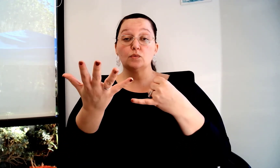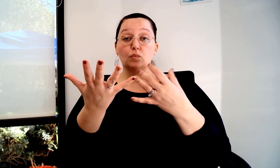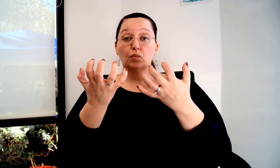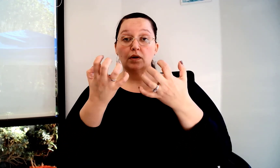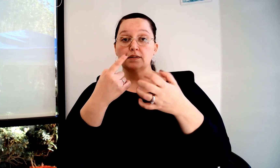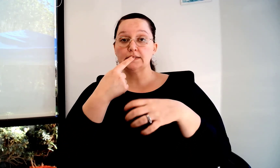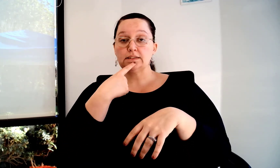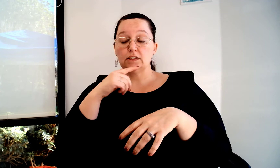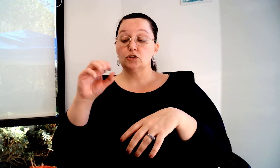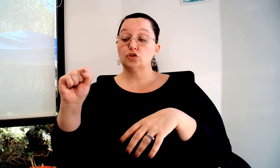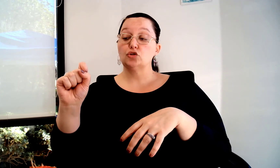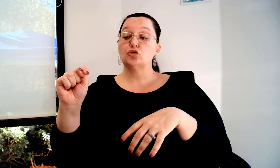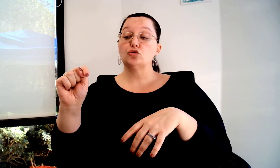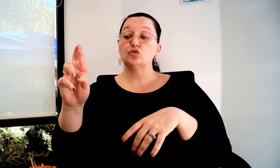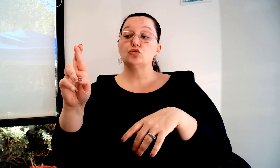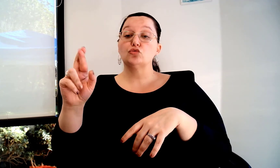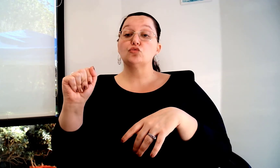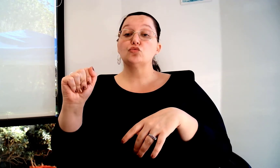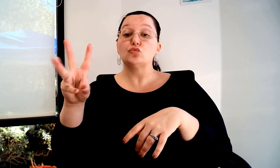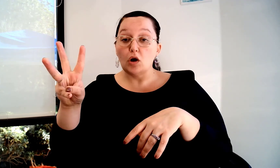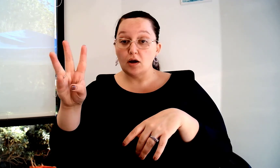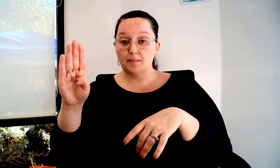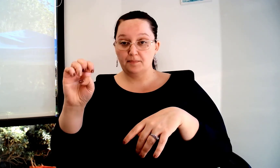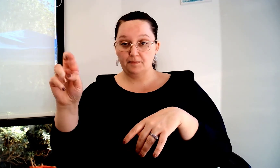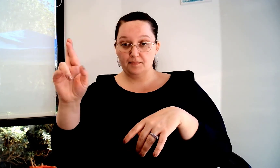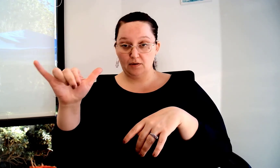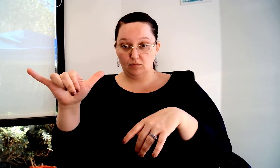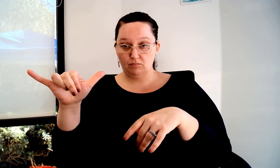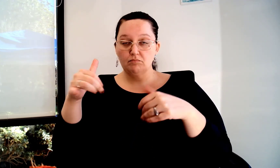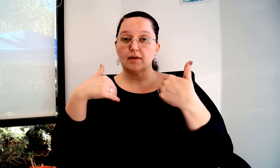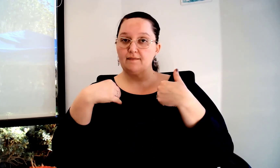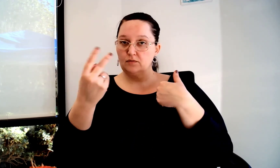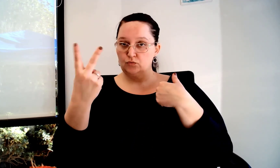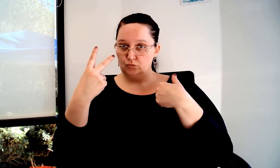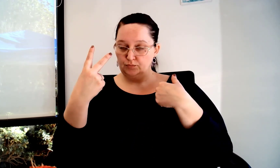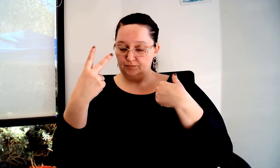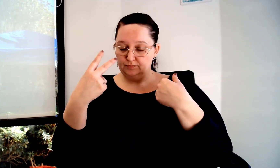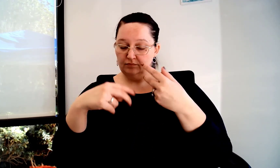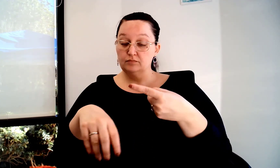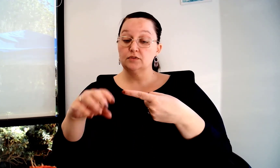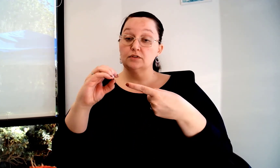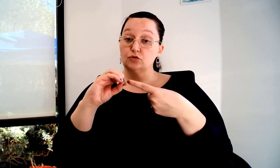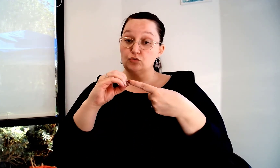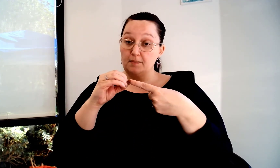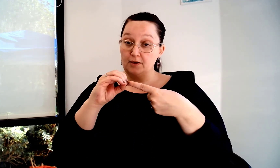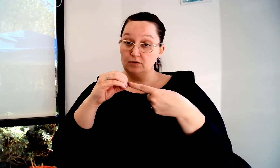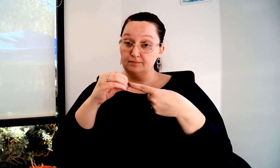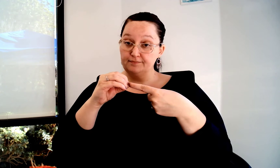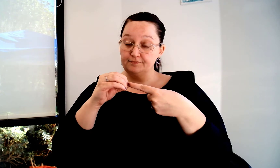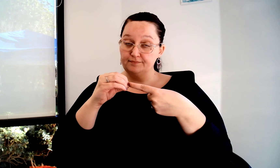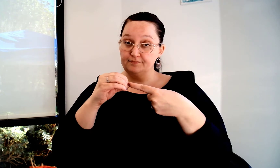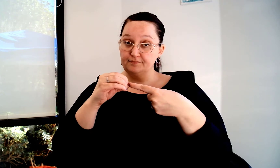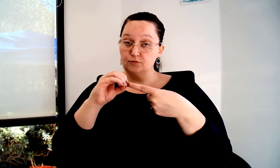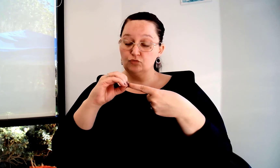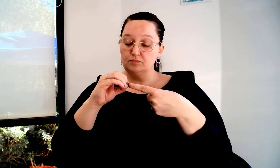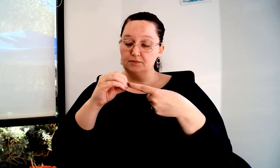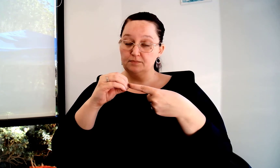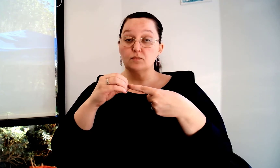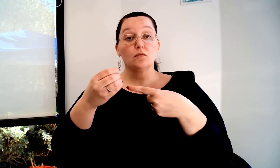If you want to say strawberry, however, there are 2 different ways that you can sign this. First, non-dominant